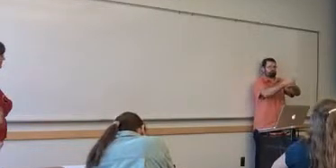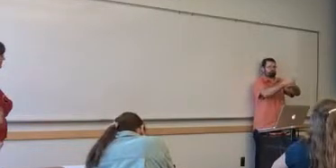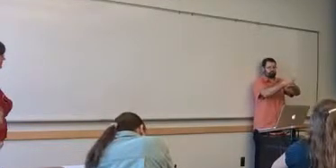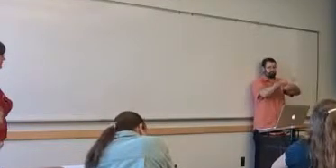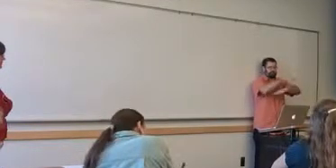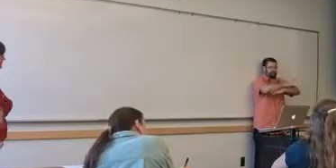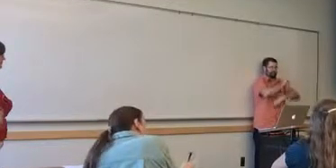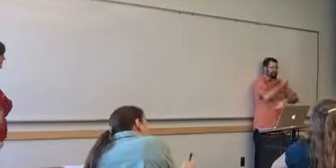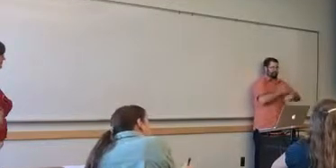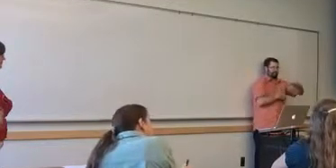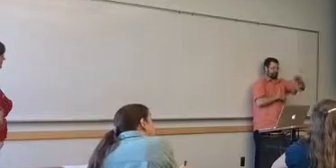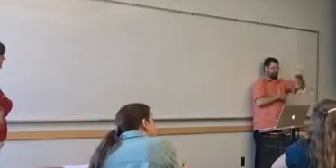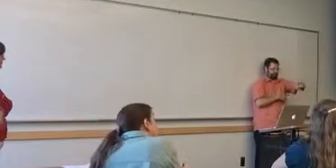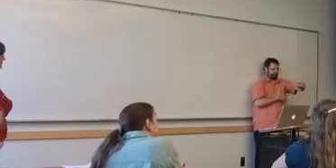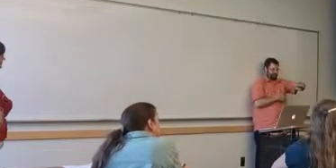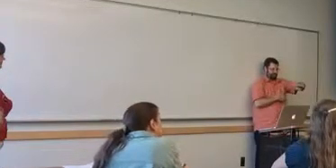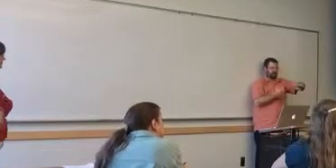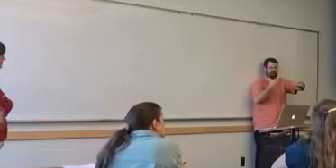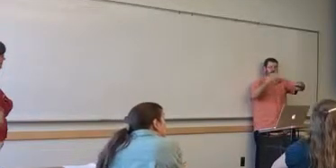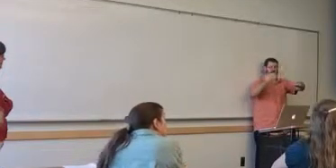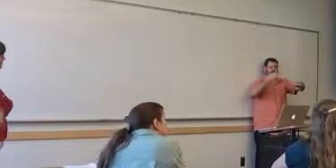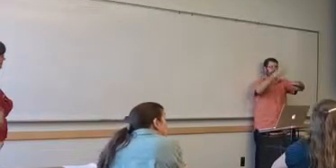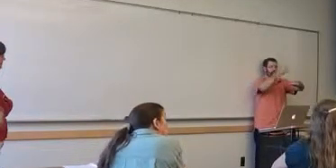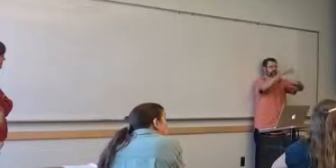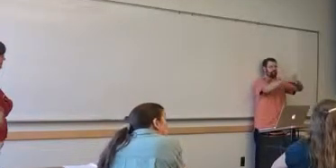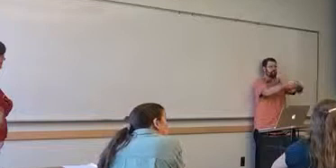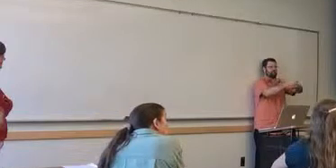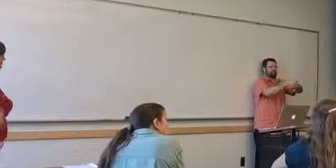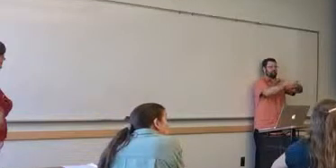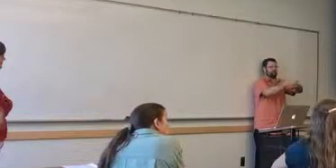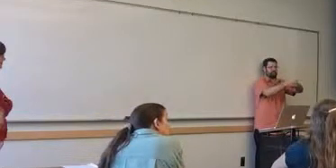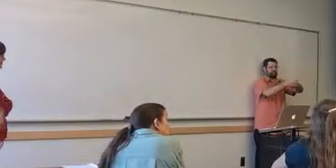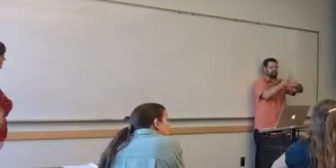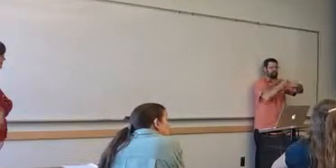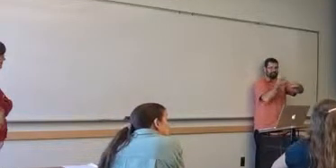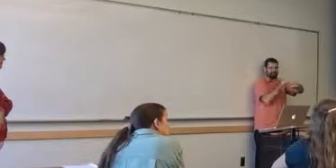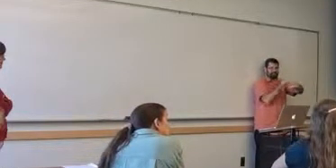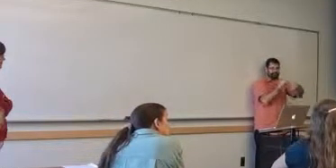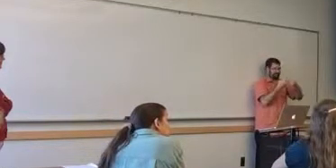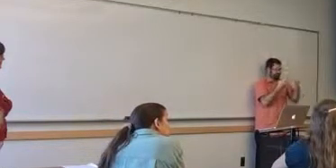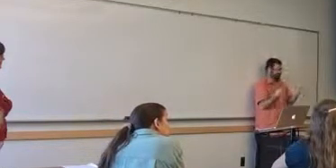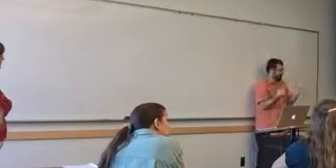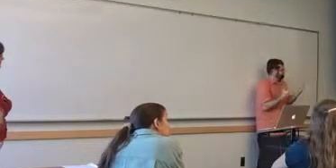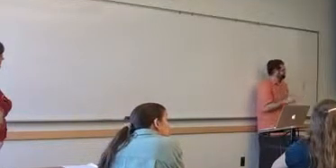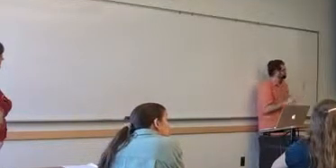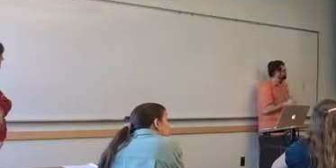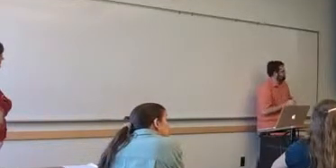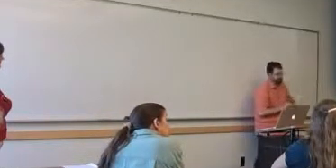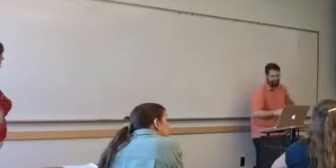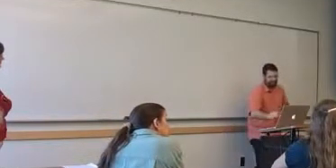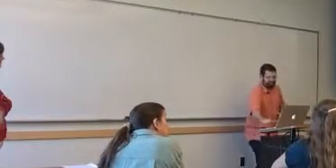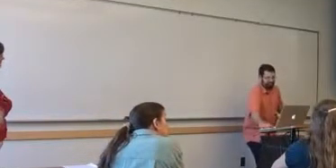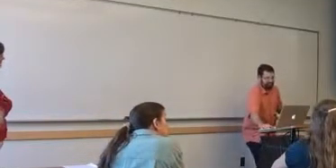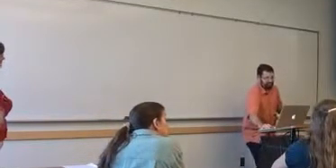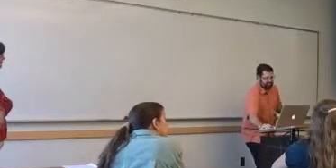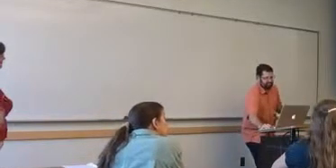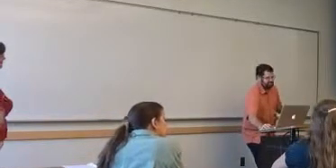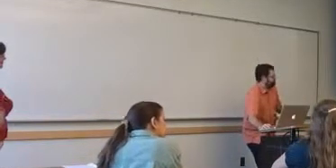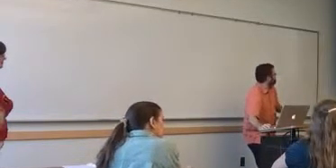sitting on top of it. So I do table first, cup, and then set the cup on top. You know, so it's a little bit opposite there.